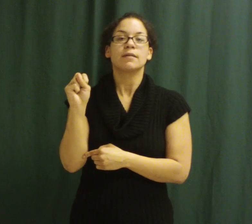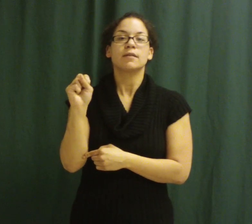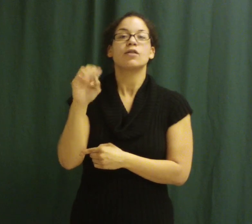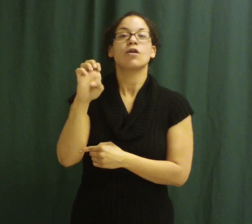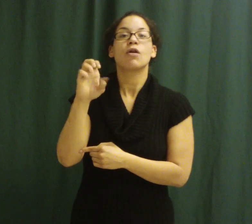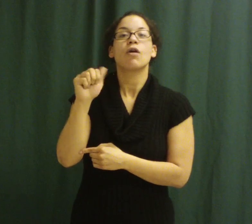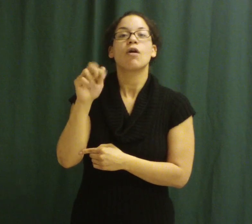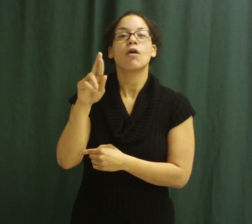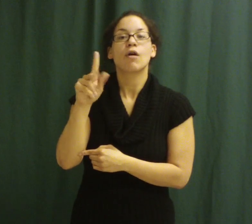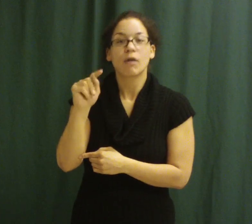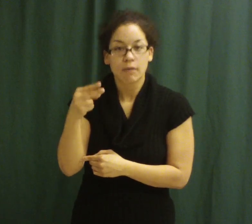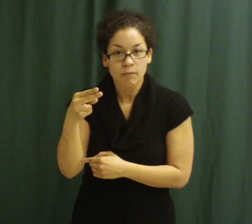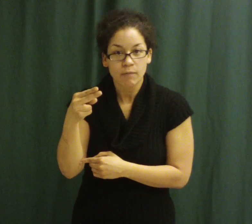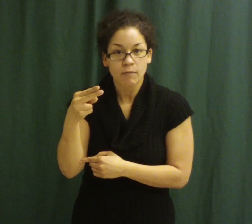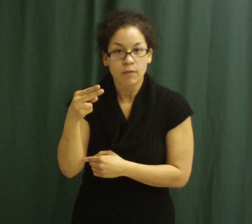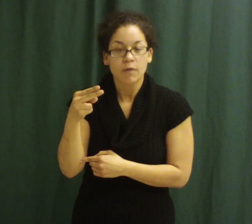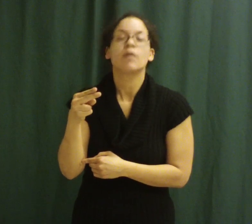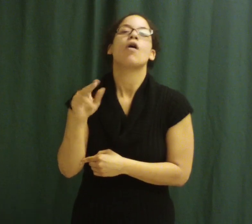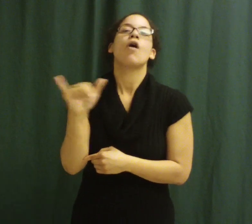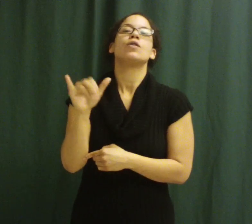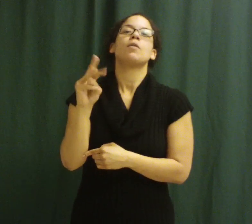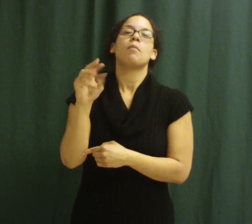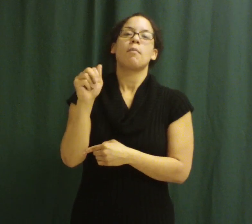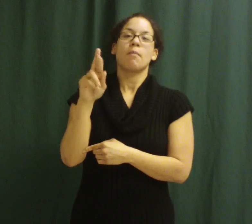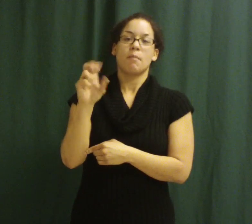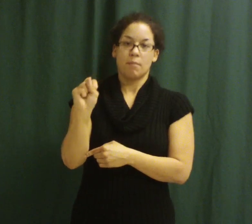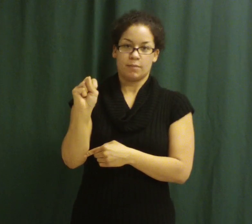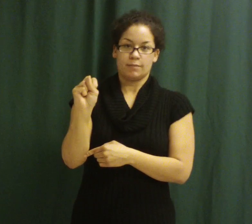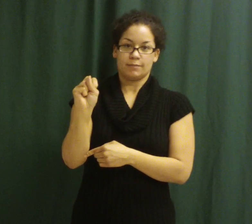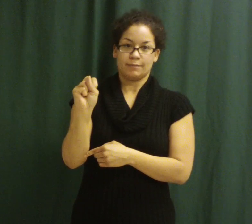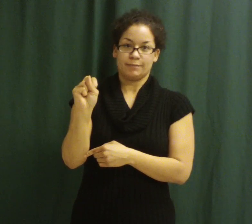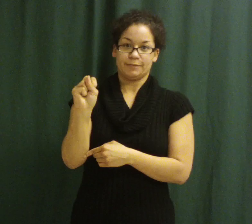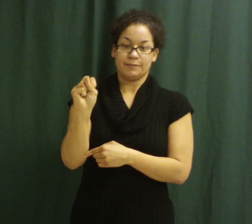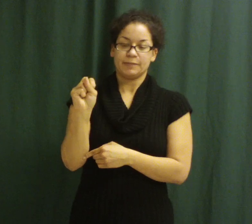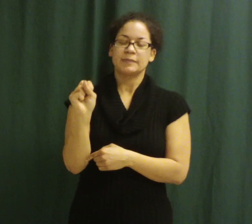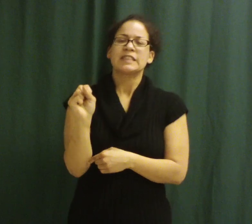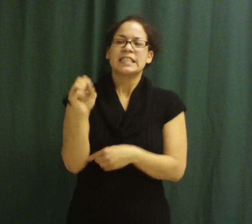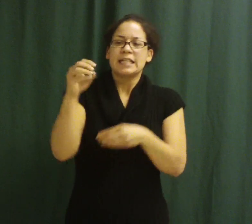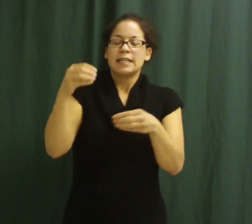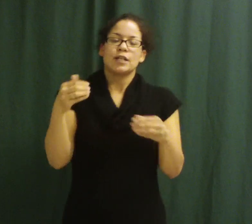Earth, and Mars are the inner planets,